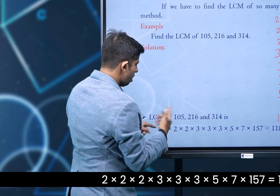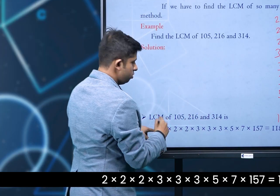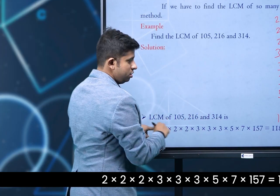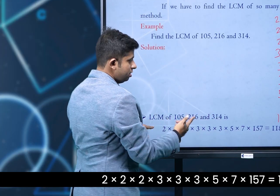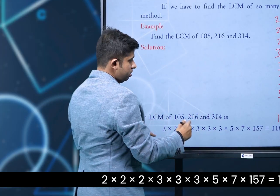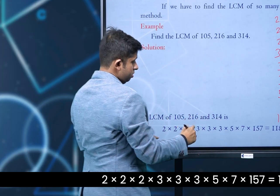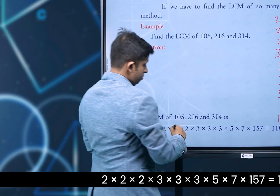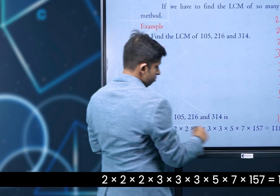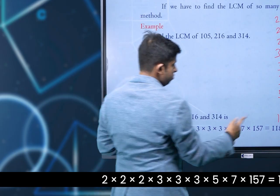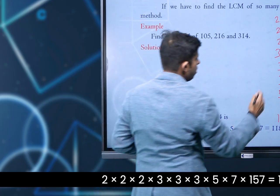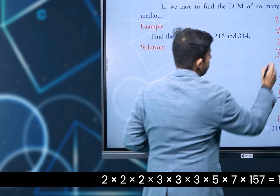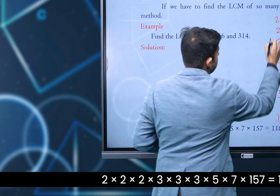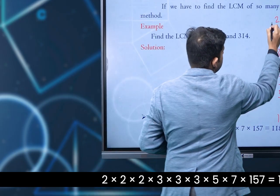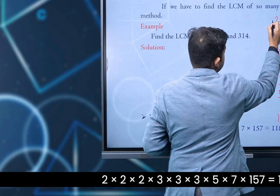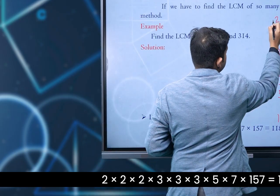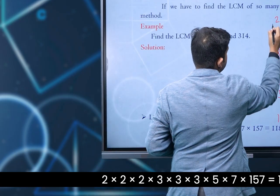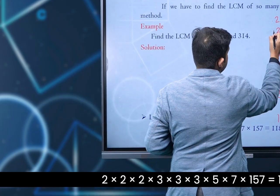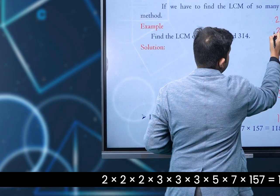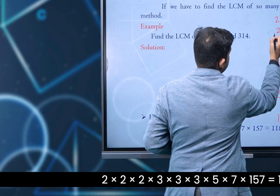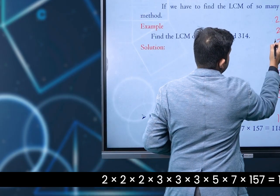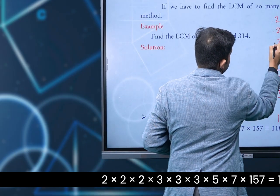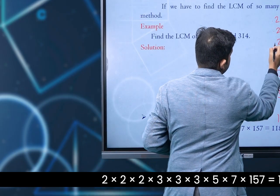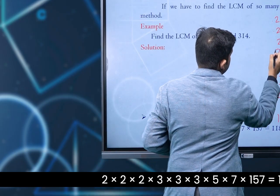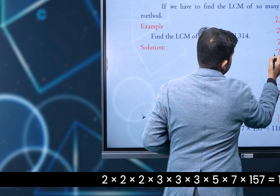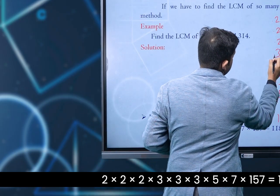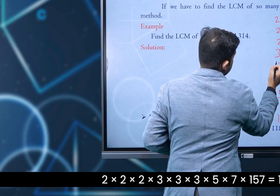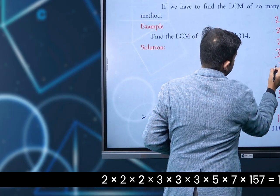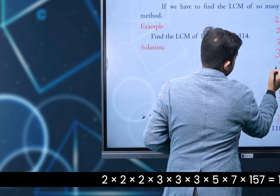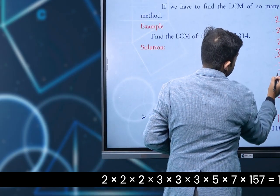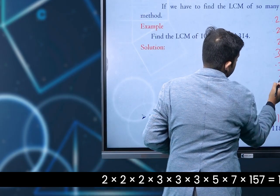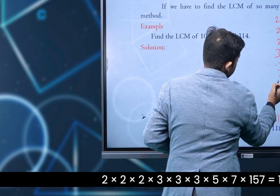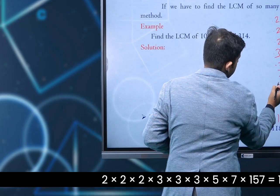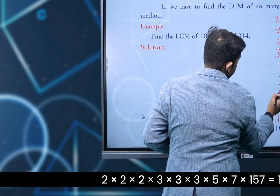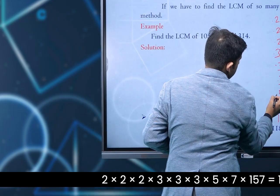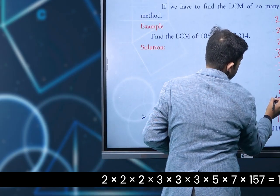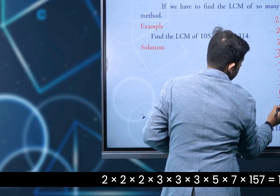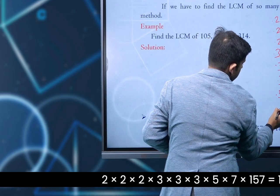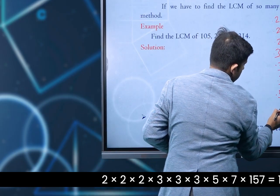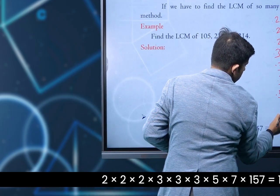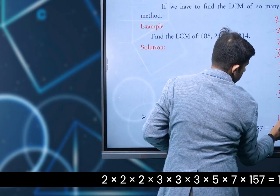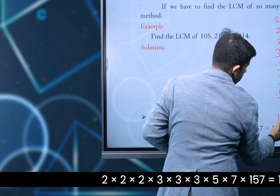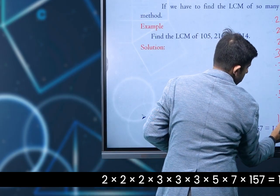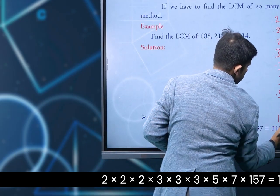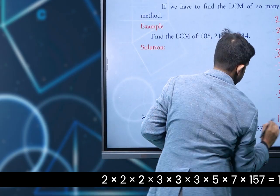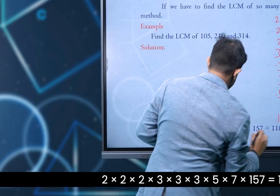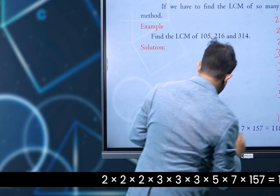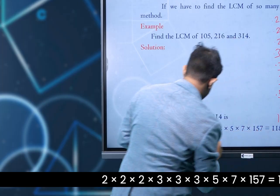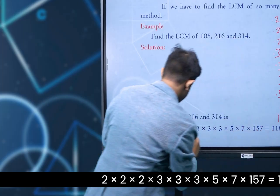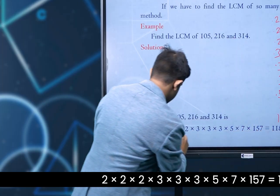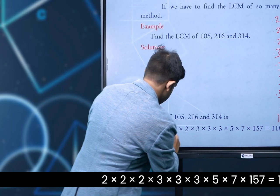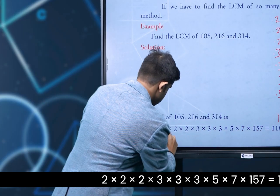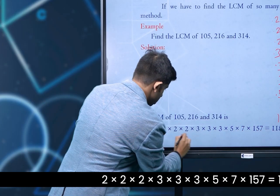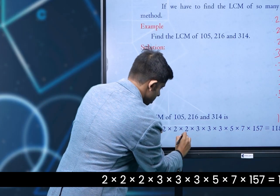2 into 2 into 2 into 3 into 3 into 3 into 5 into 7 into 157 is equal